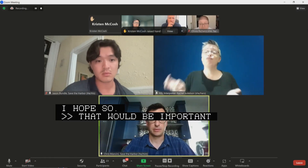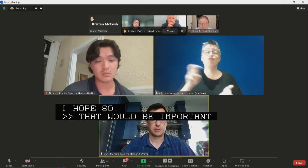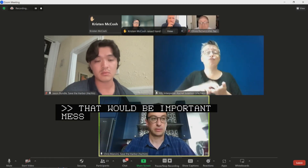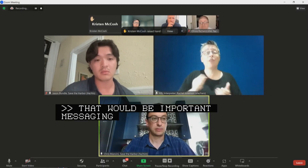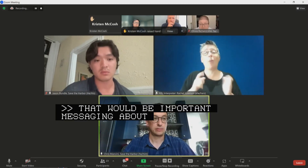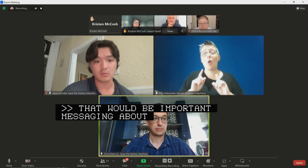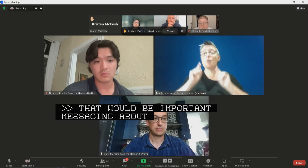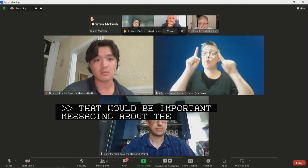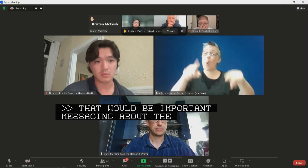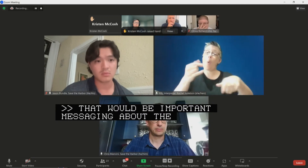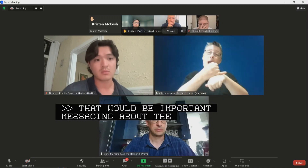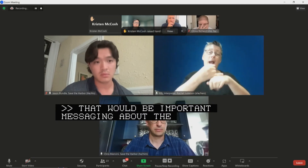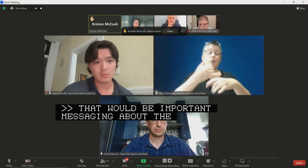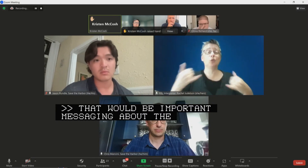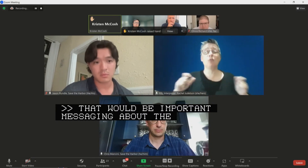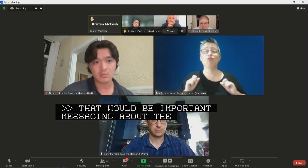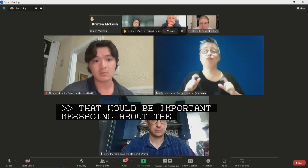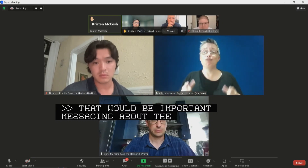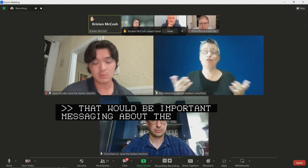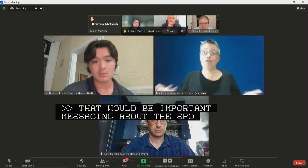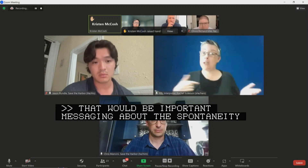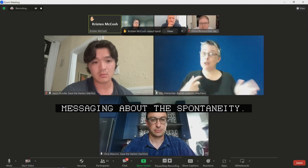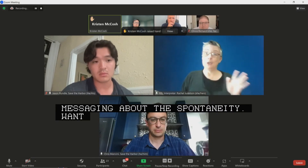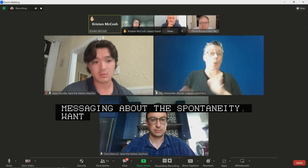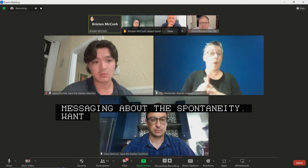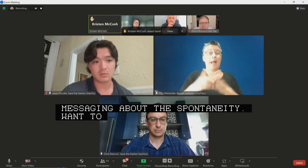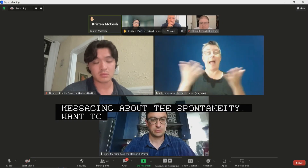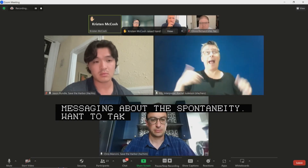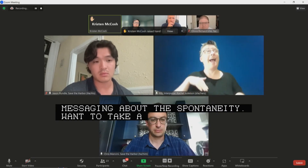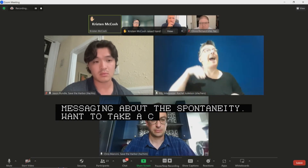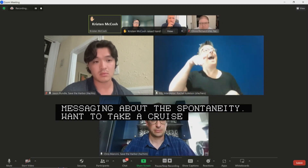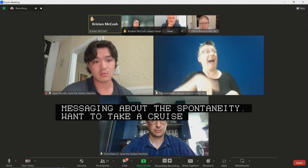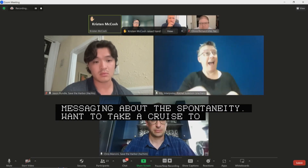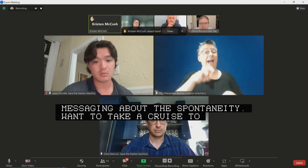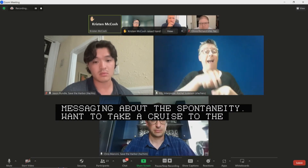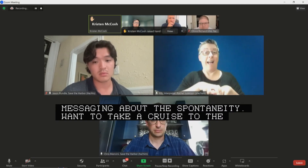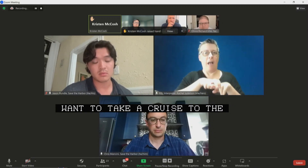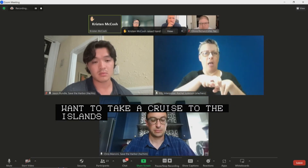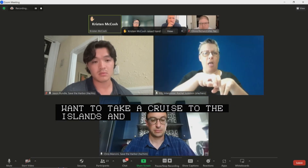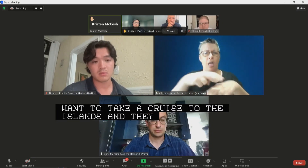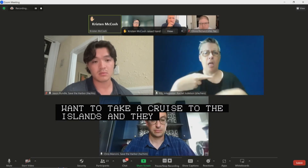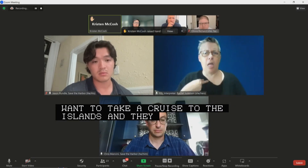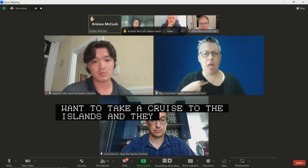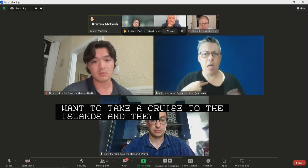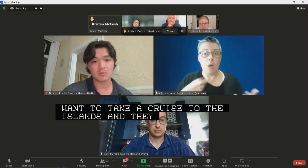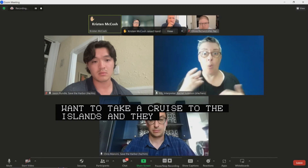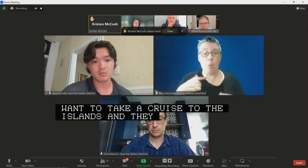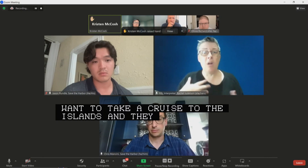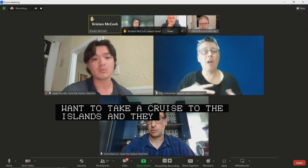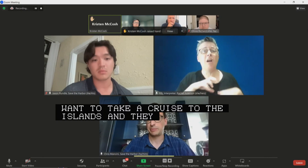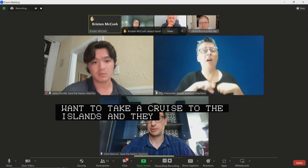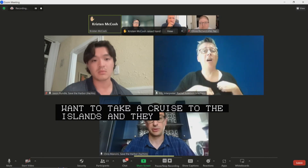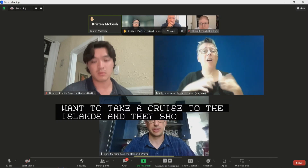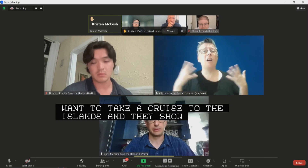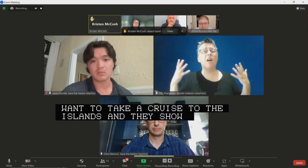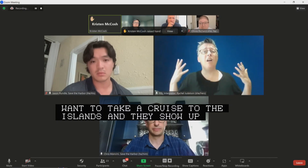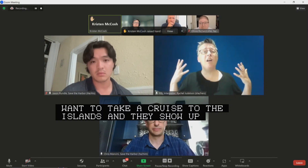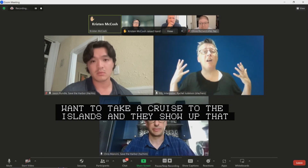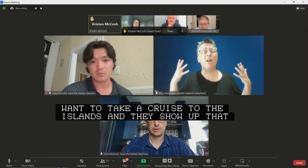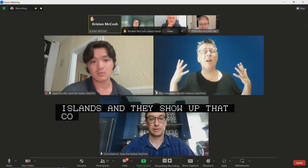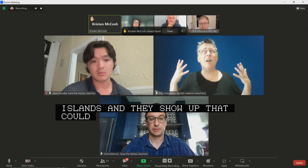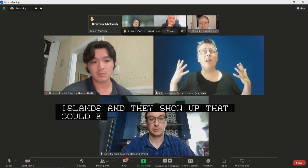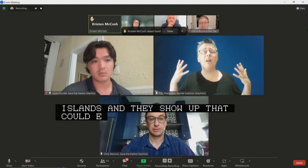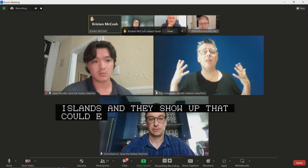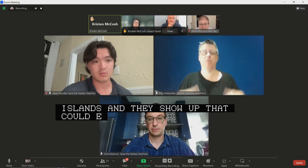a cruise to the islands and they show up, that could be really devastating. So absolutely. I would love to have